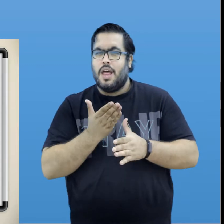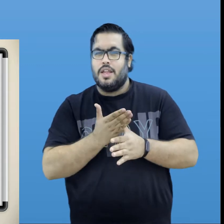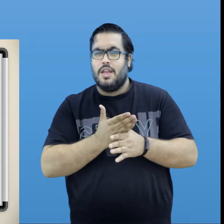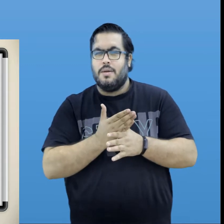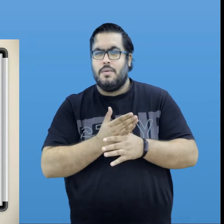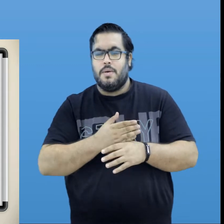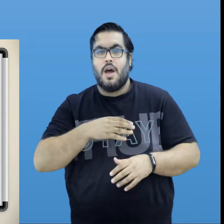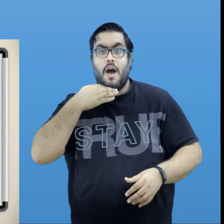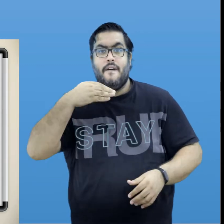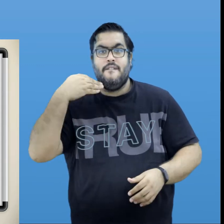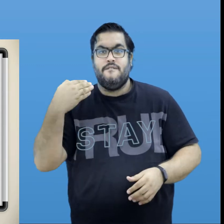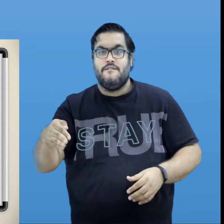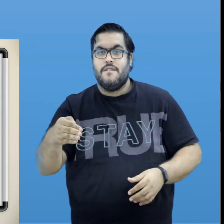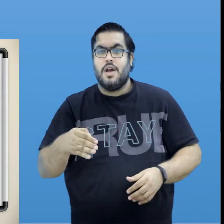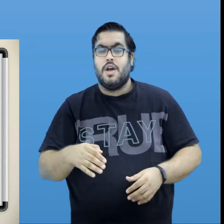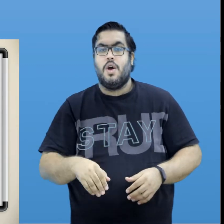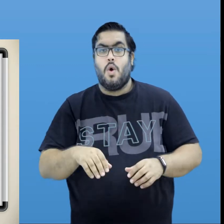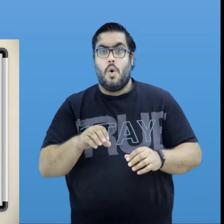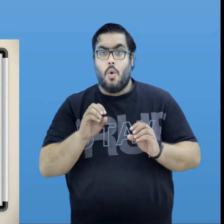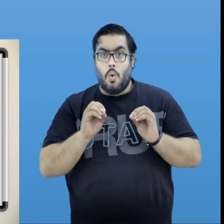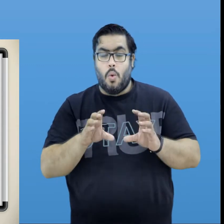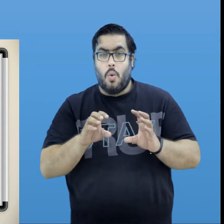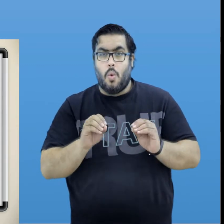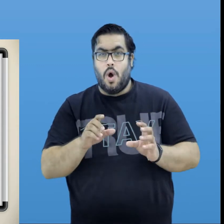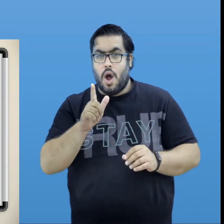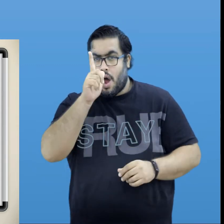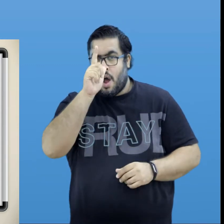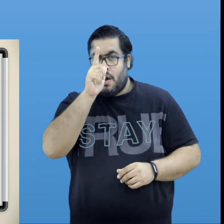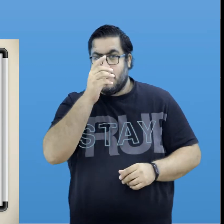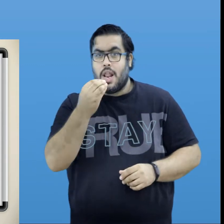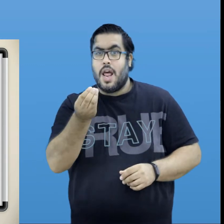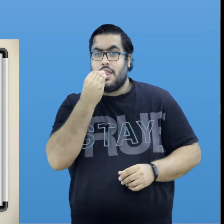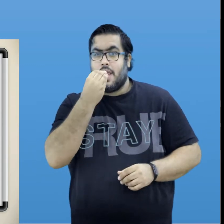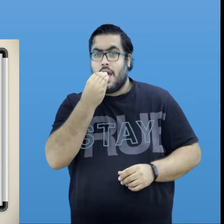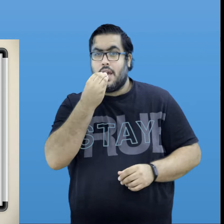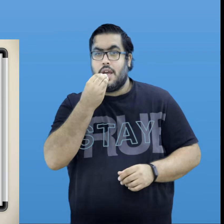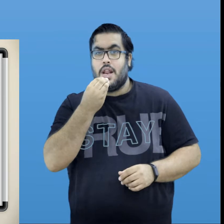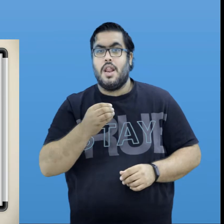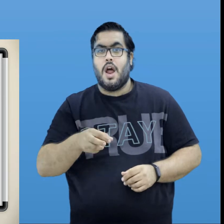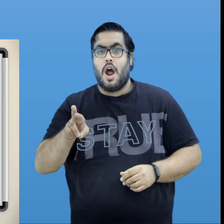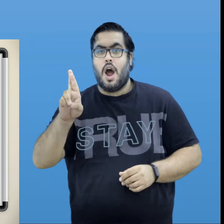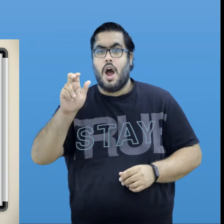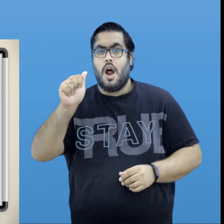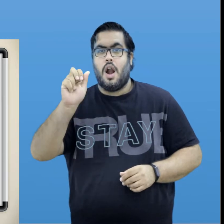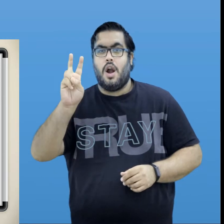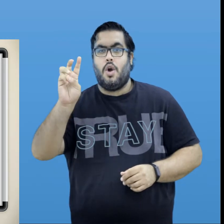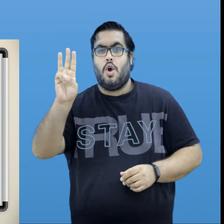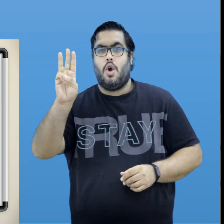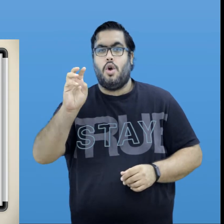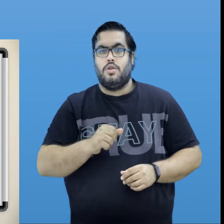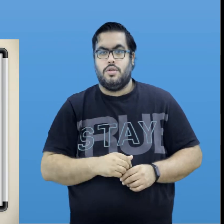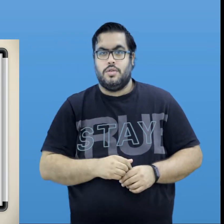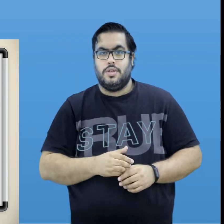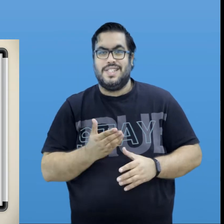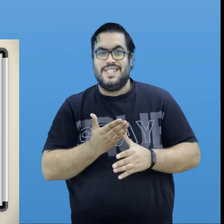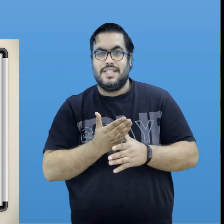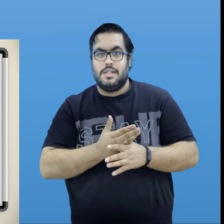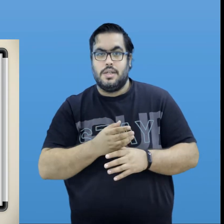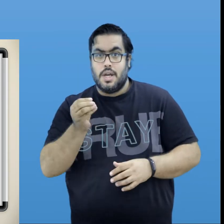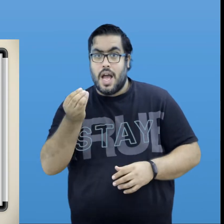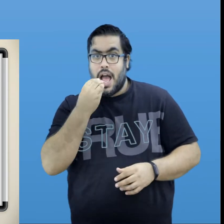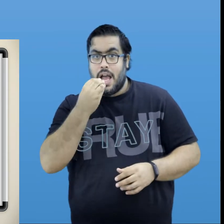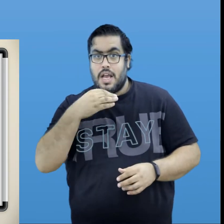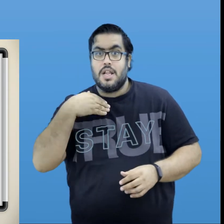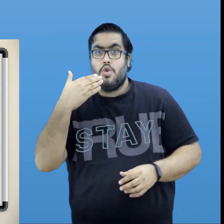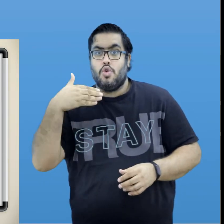So the sentence, if we paraphrase it, the sentence will become, carbohydrates are necessary for all athletes as they give your